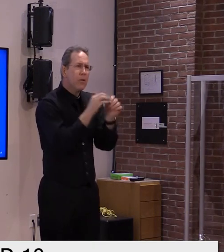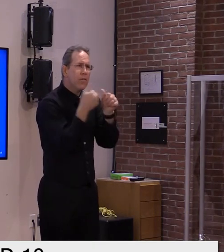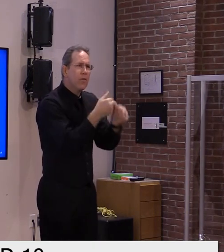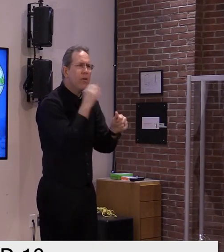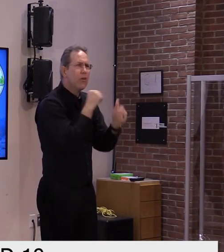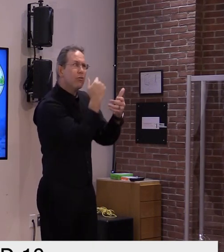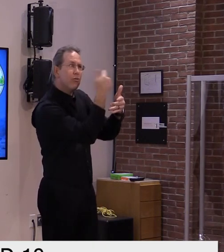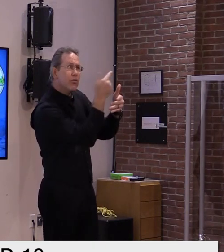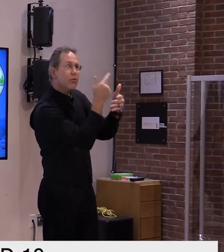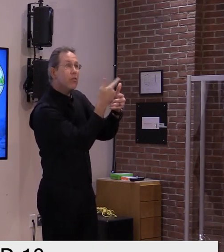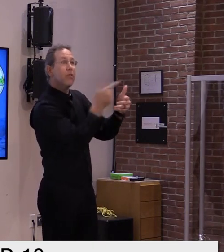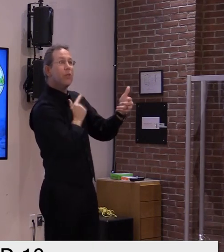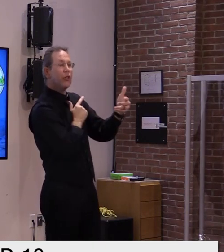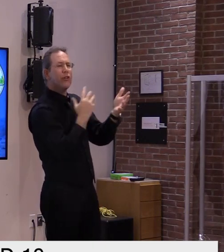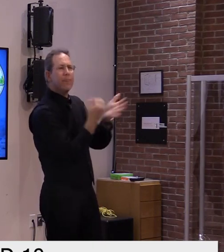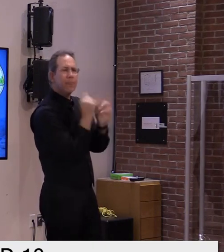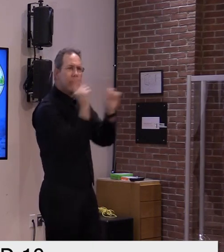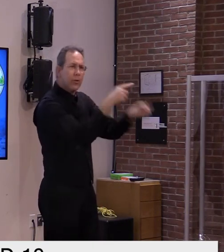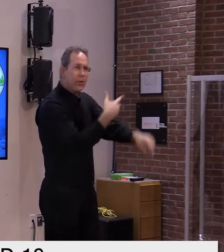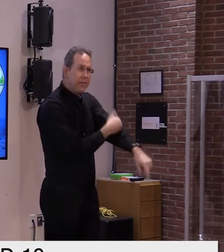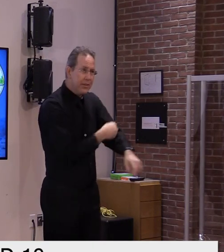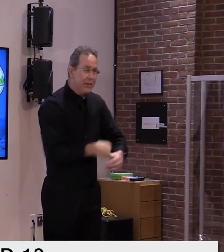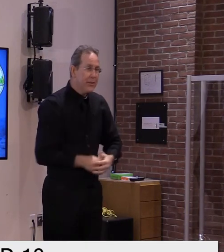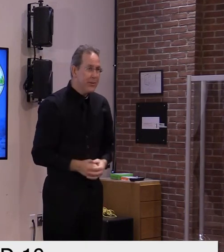over to Dr. Levine.